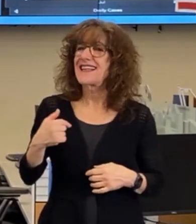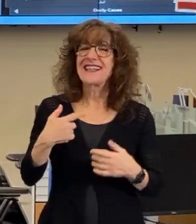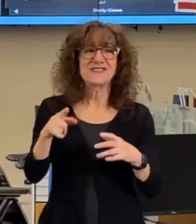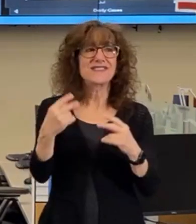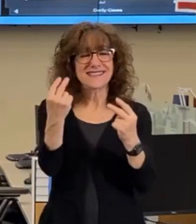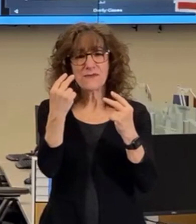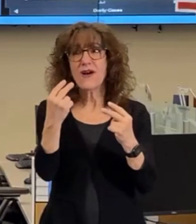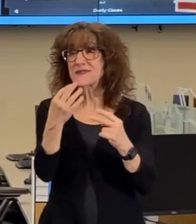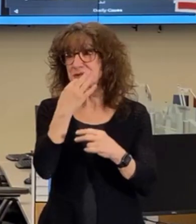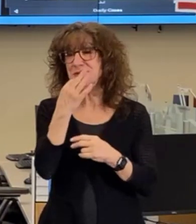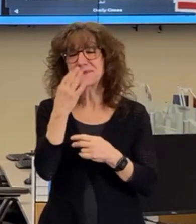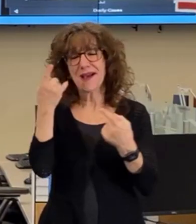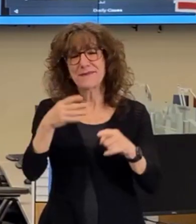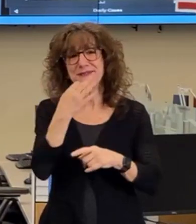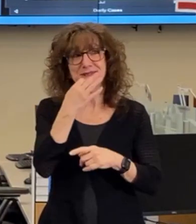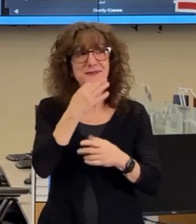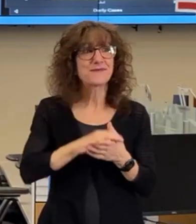tuned and very soon.